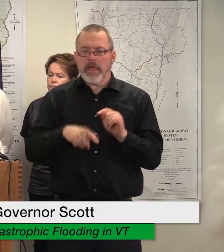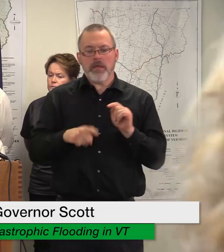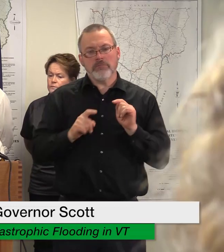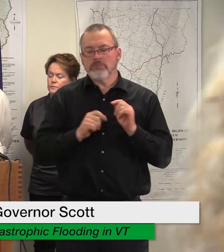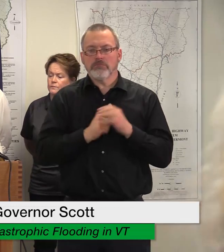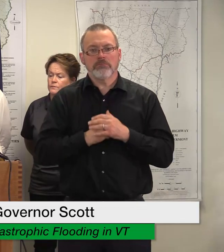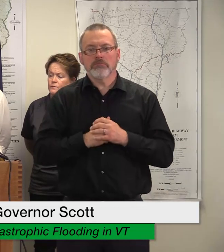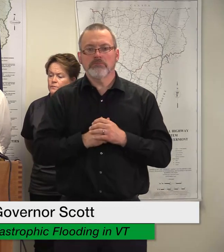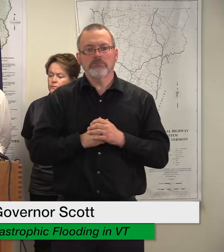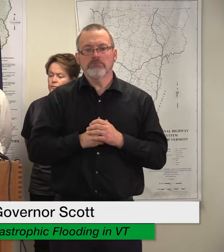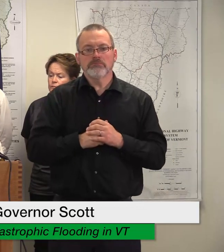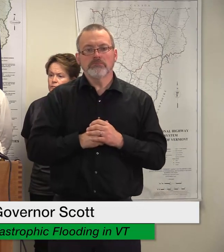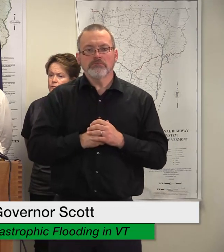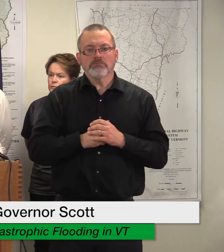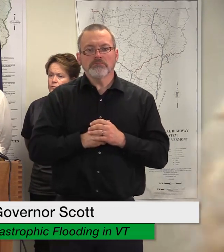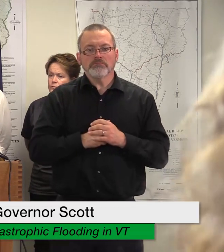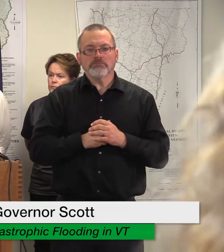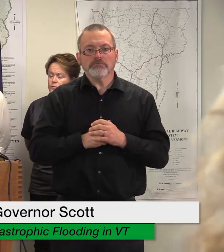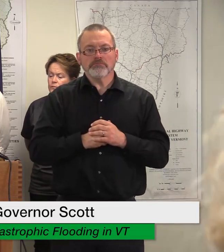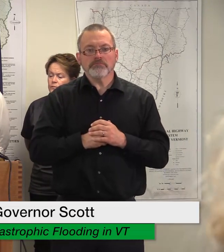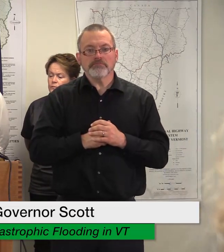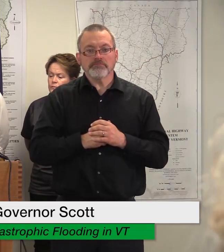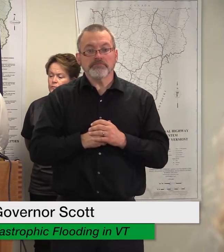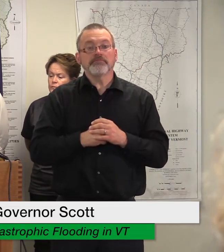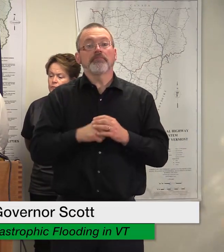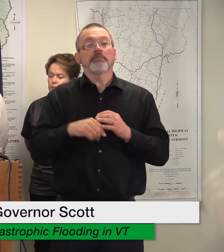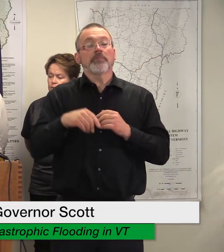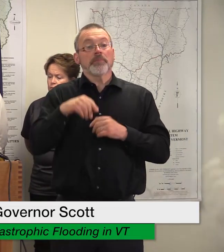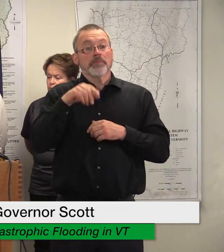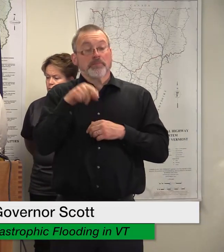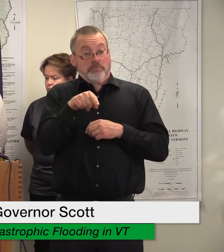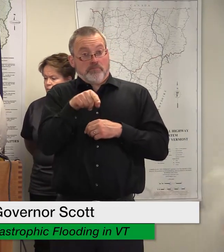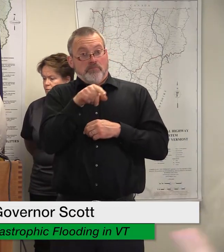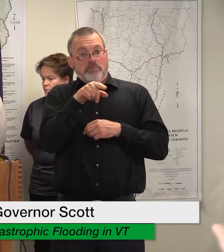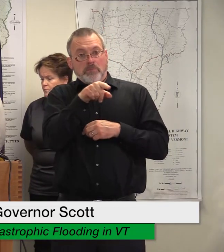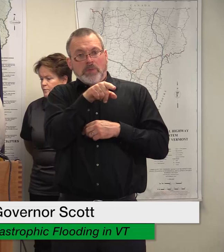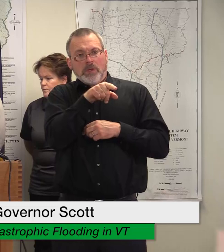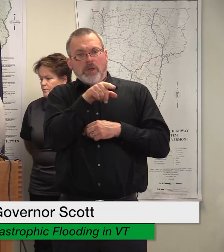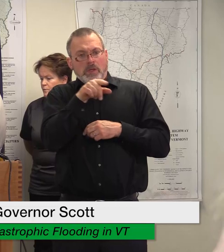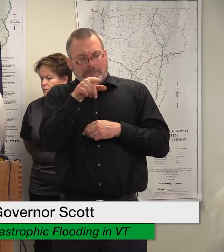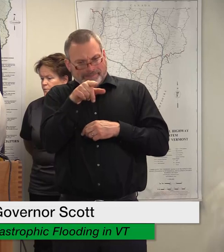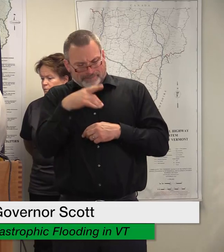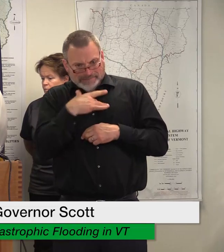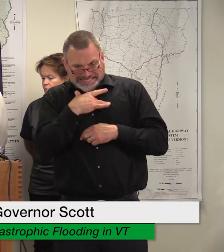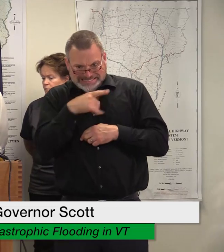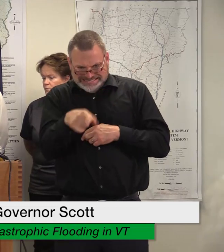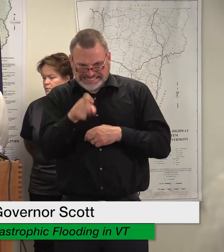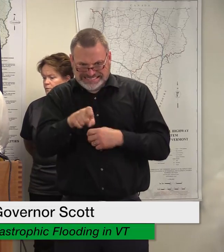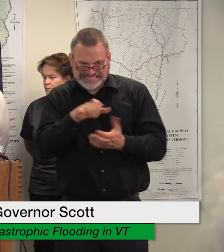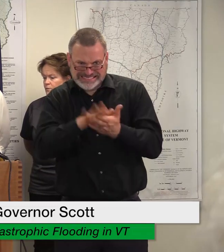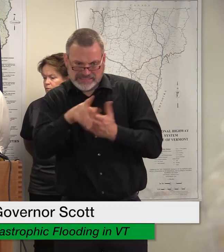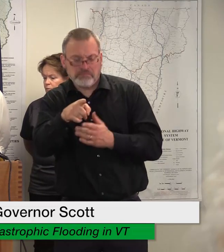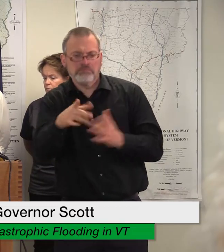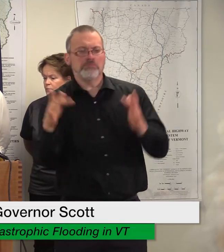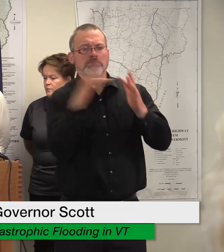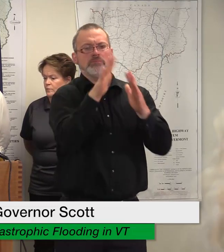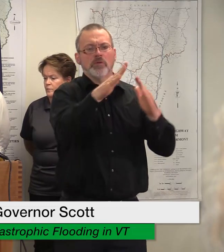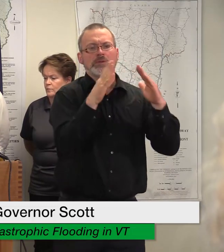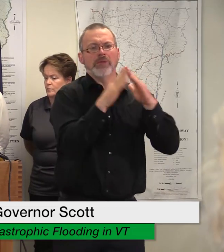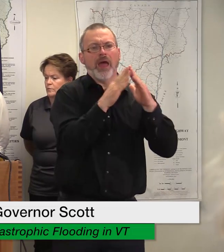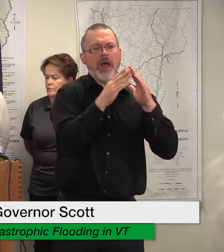before starting any in-stream work, you should check with your town or the DEC river management engineer to get site-specific